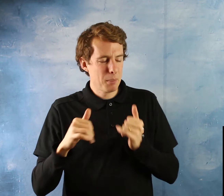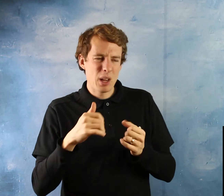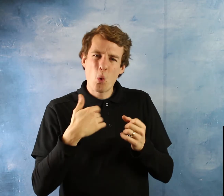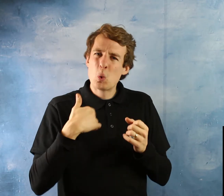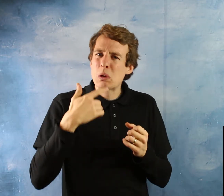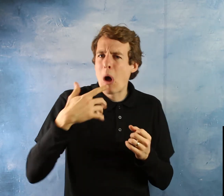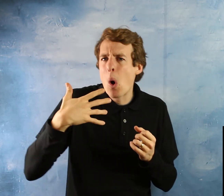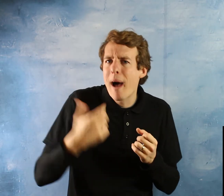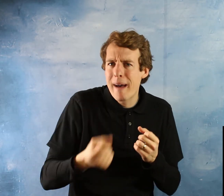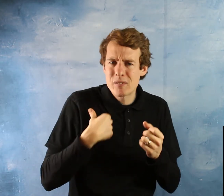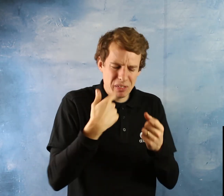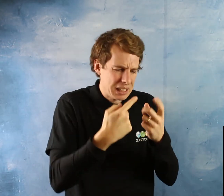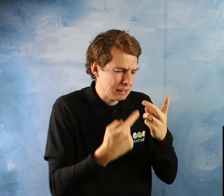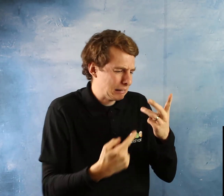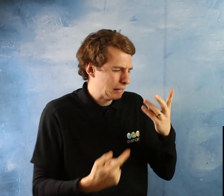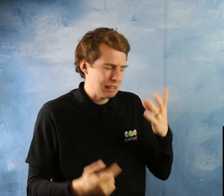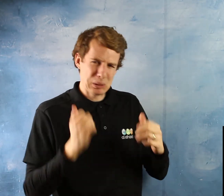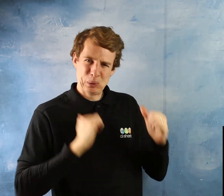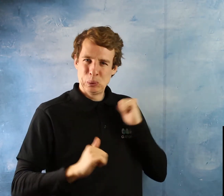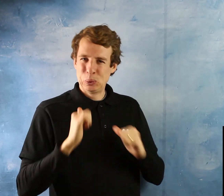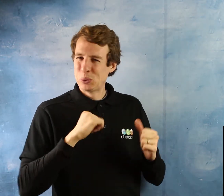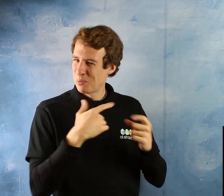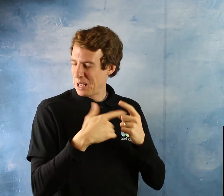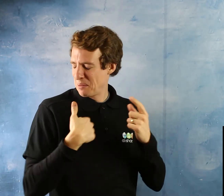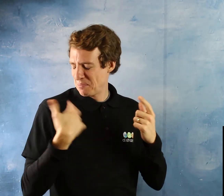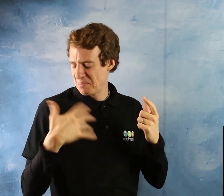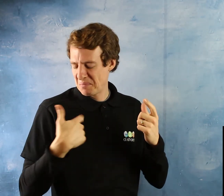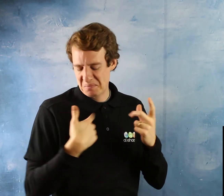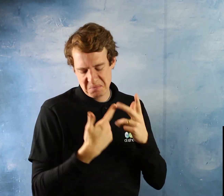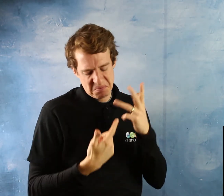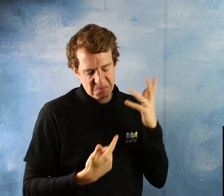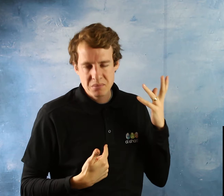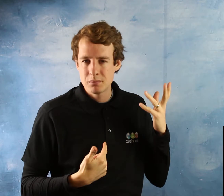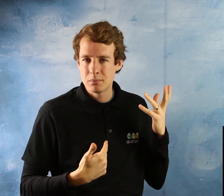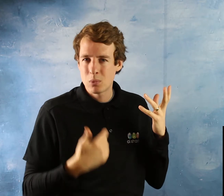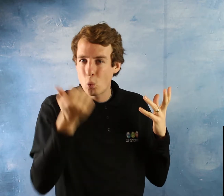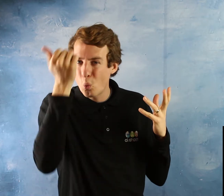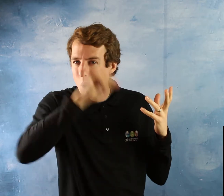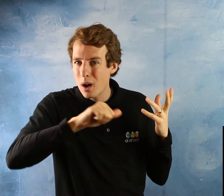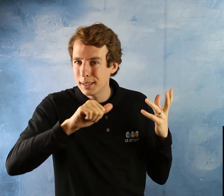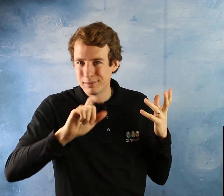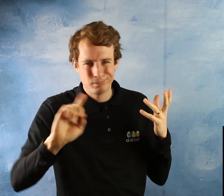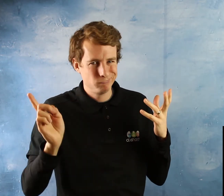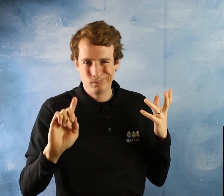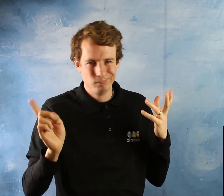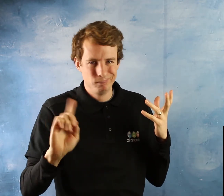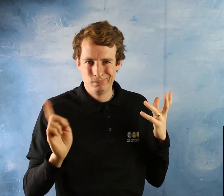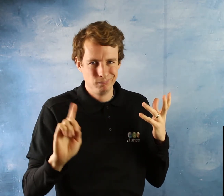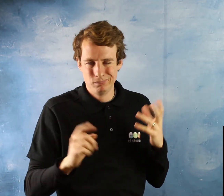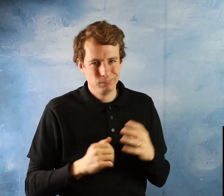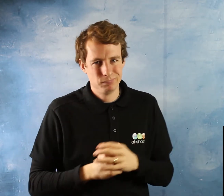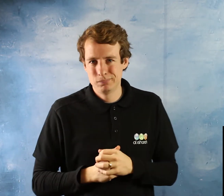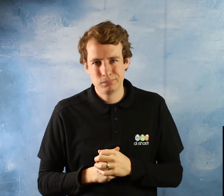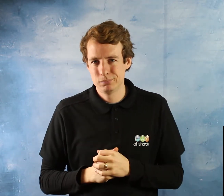then this is a sign this man is not really a wise man. We know that. If I